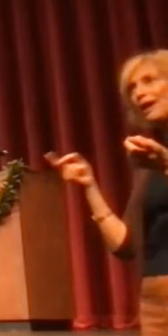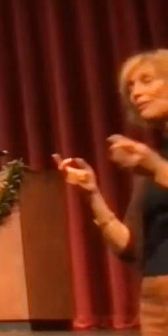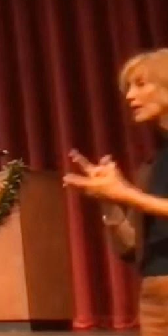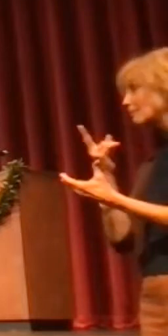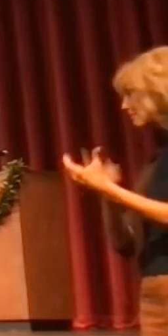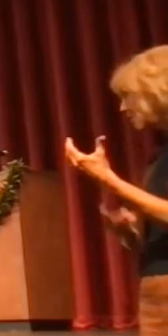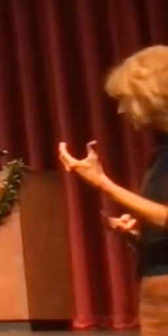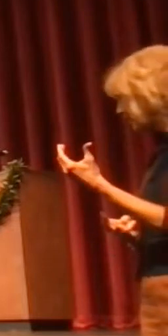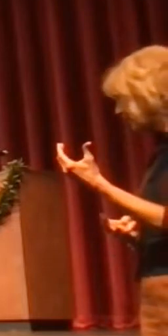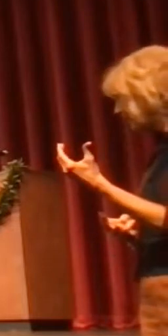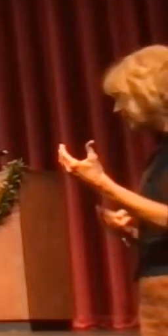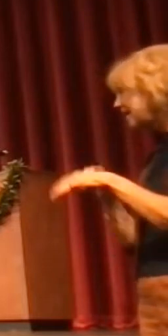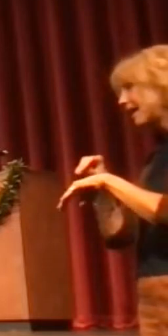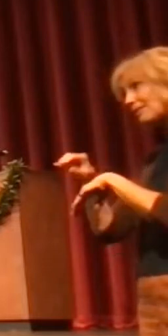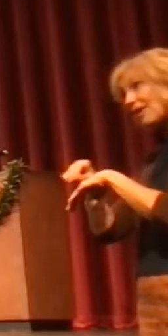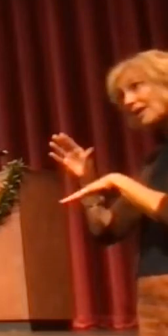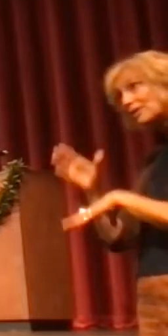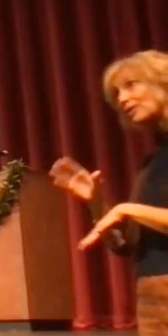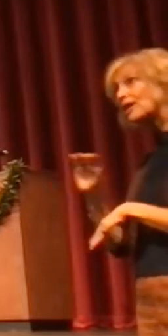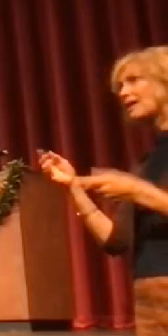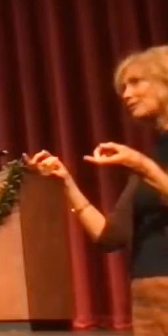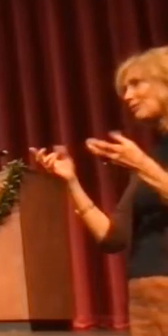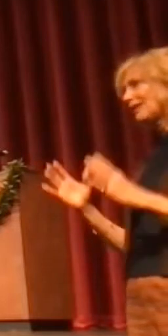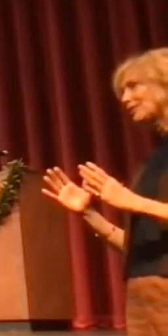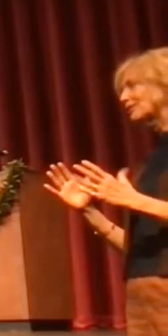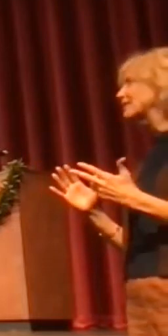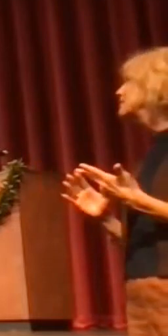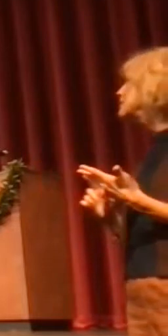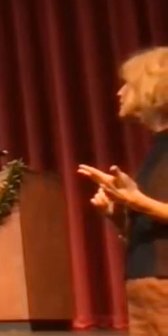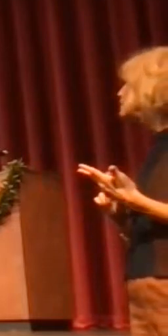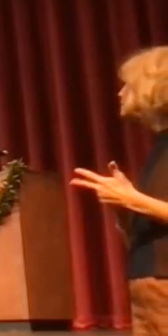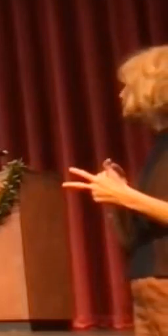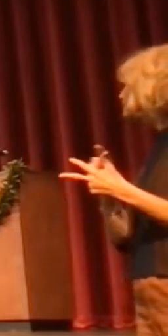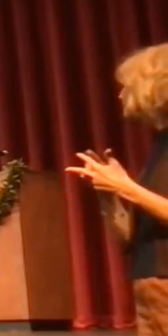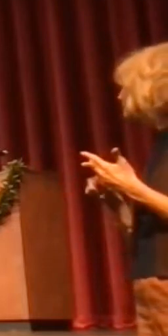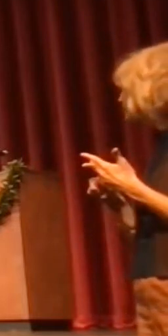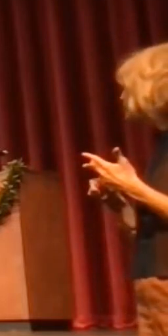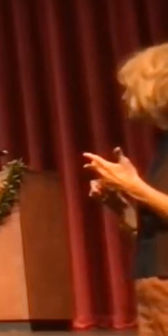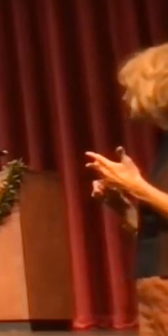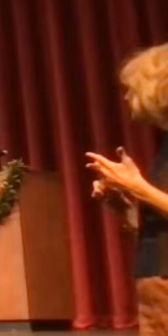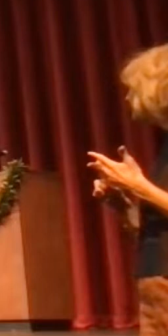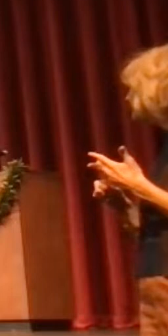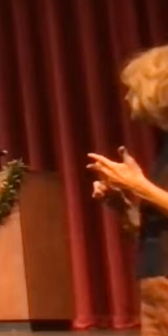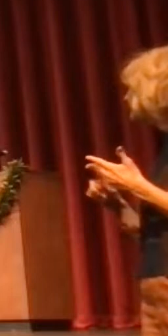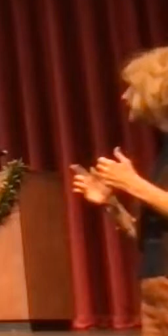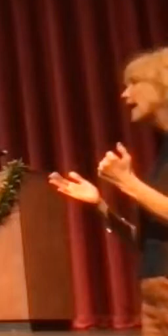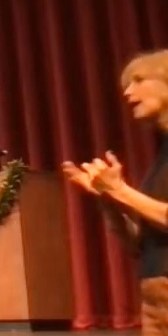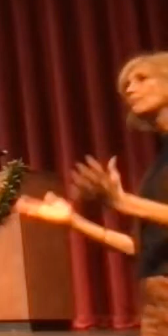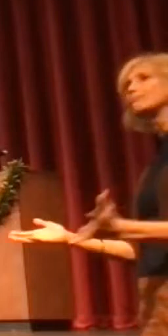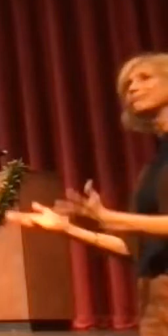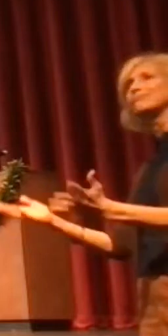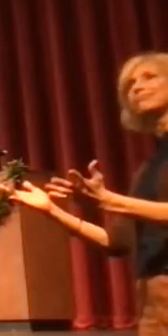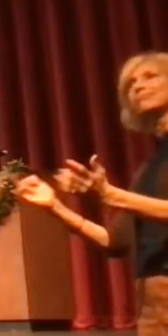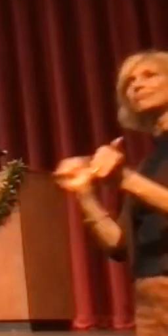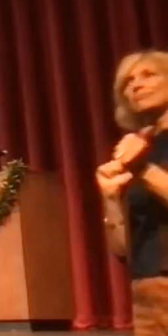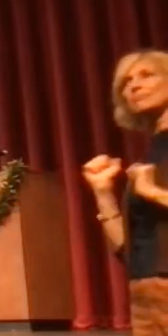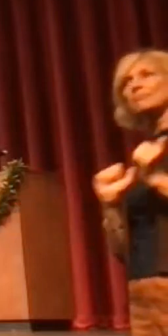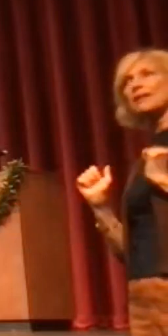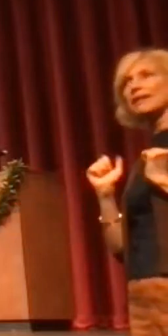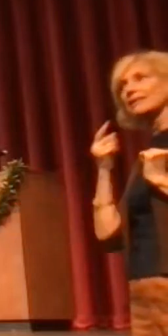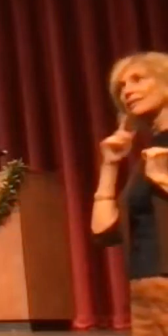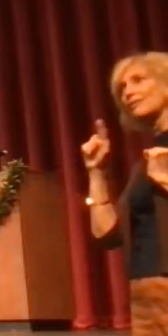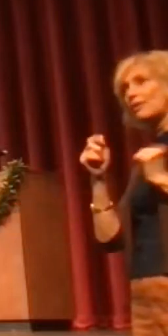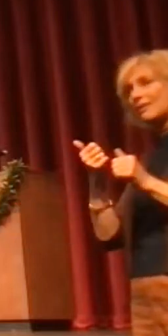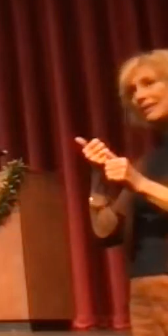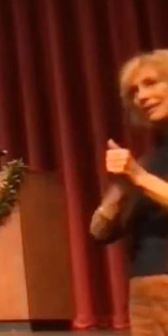is both one of the advisors and one of the directors. So we have one of the duos who helps sort of nurture those plays from